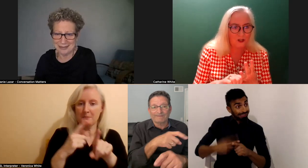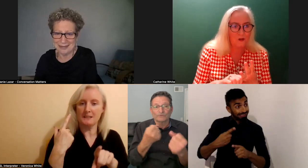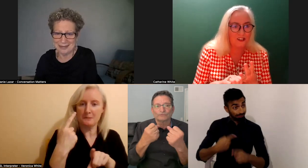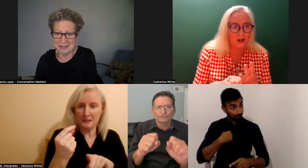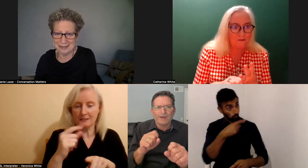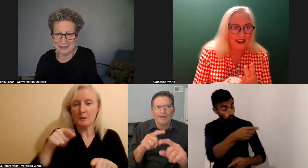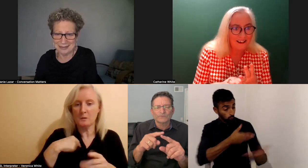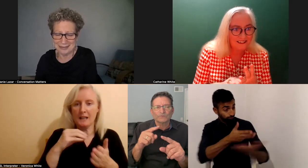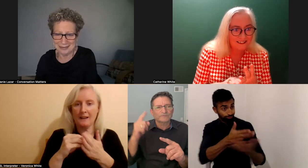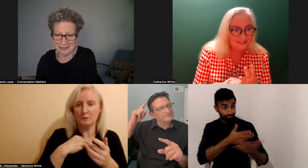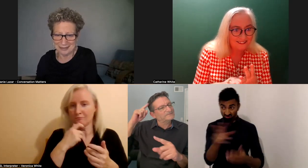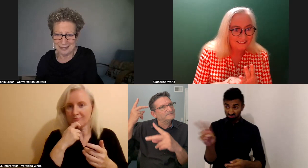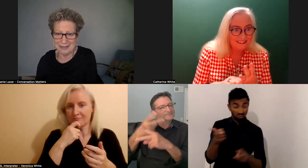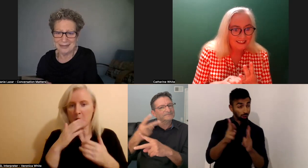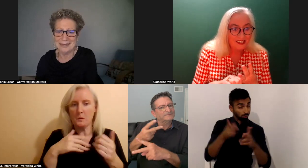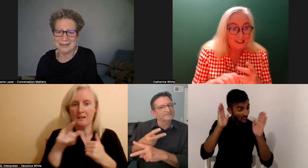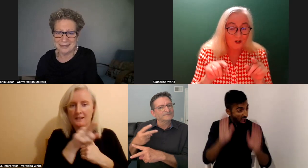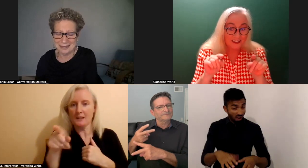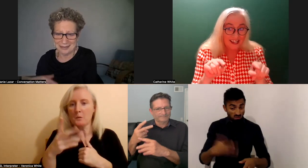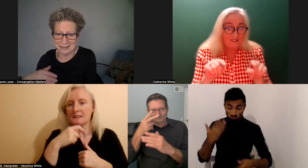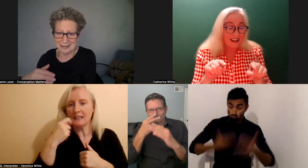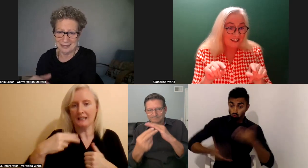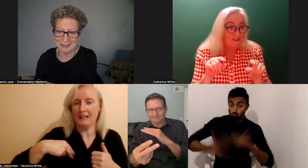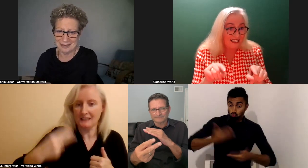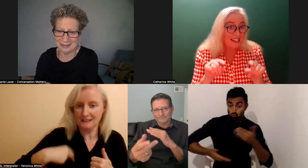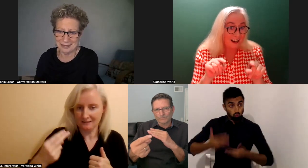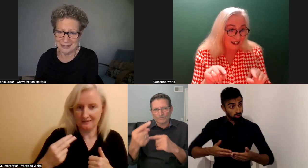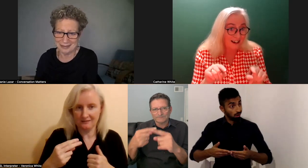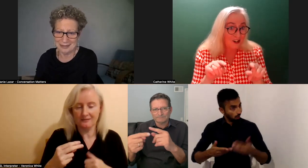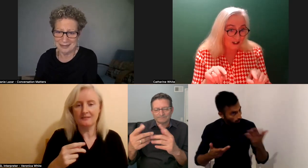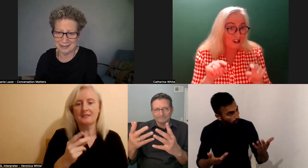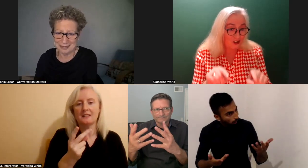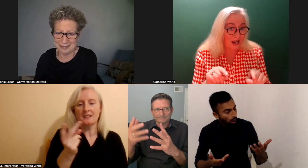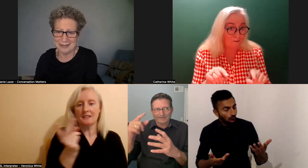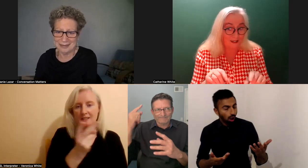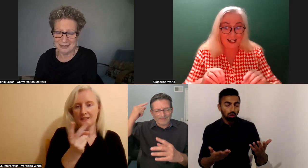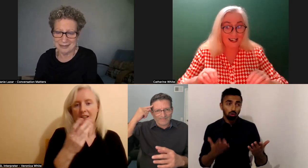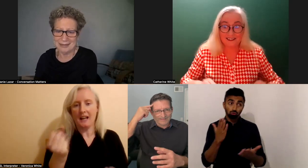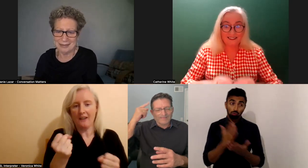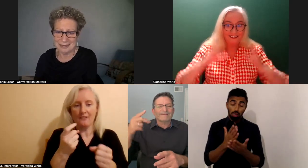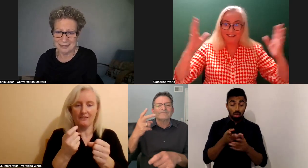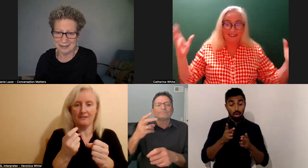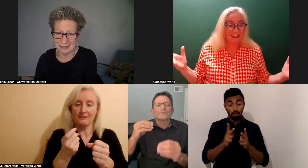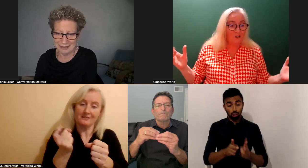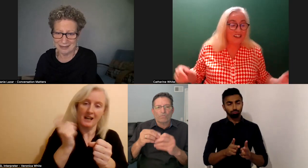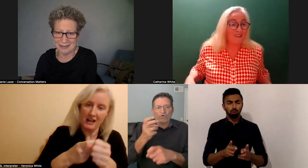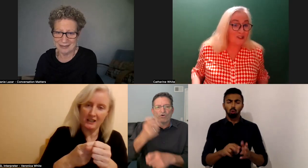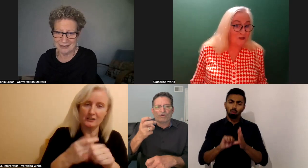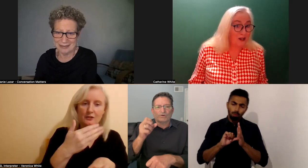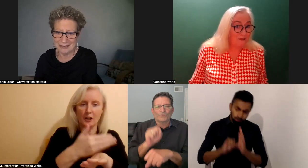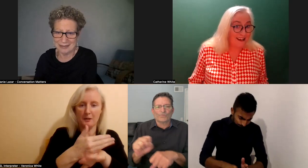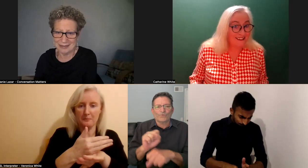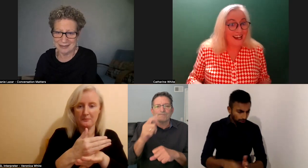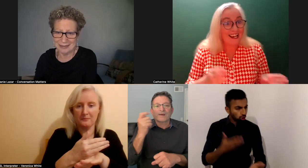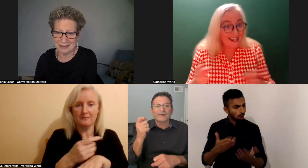guess what's going to come next. So they've got a really harder job, because they're going to have to